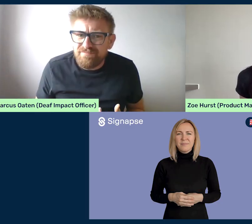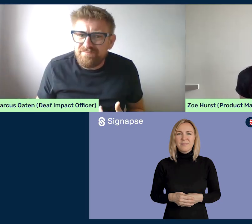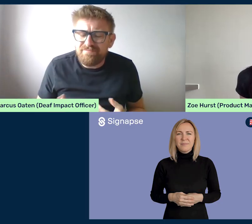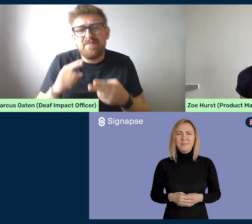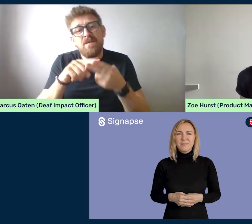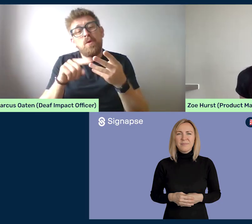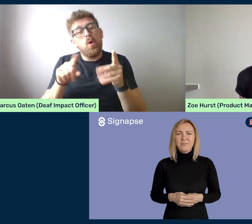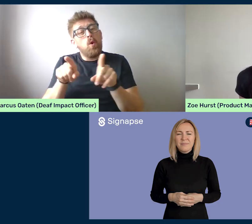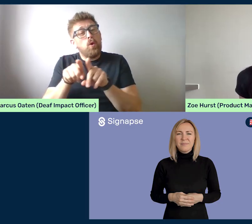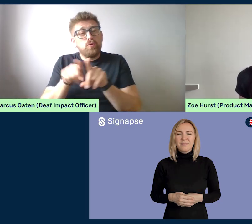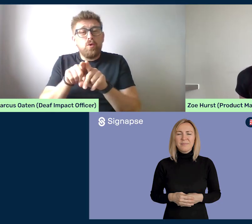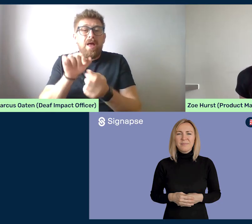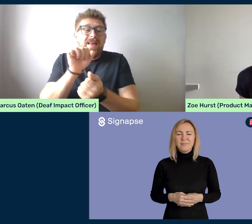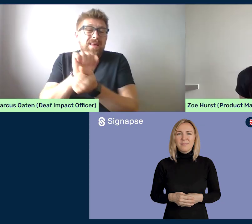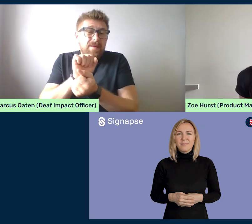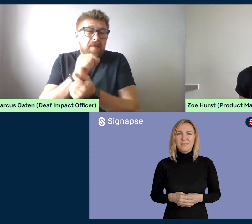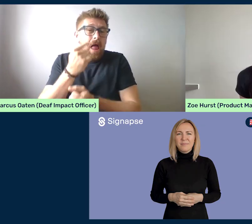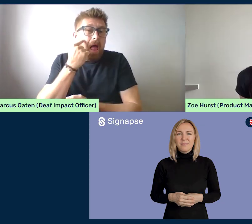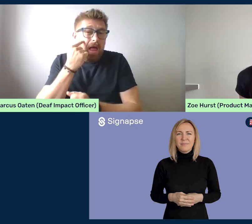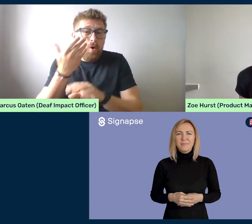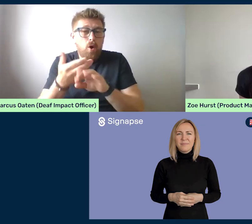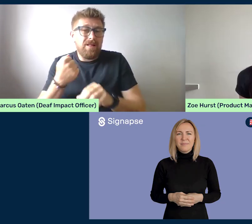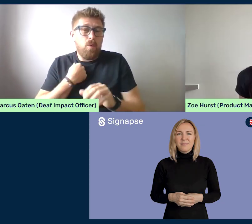be an hour's conversation. That's fine too.